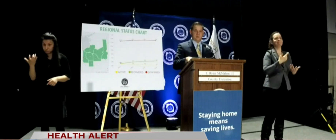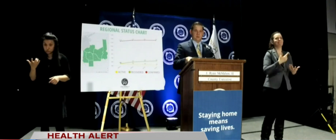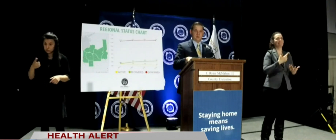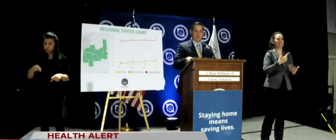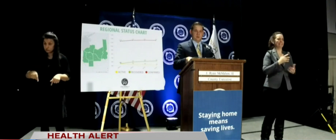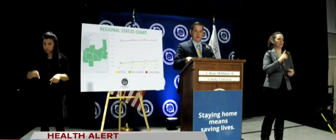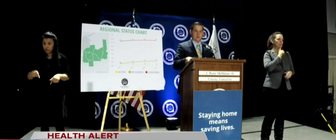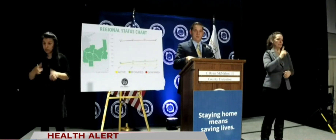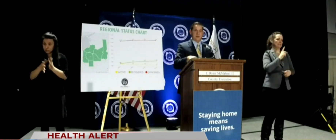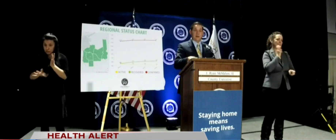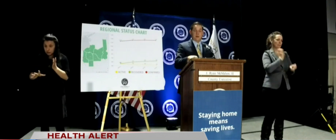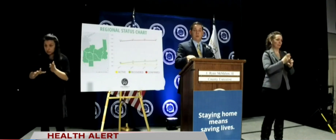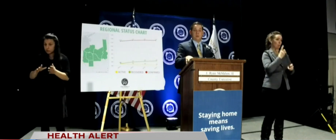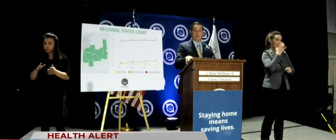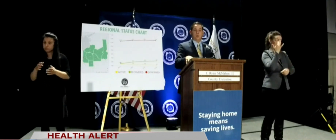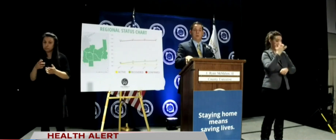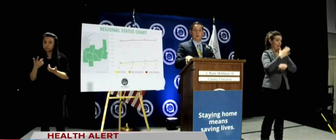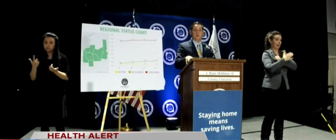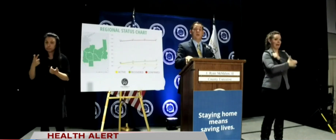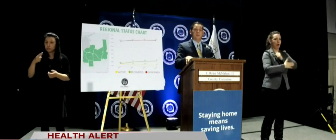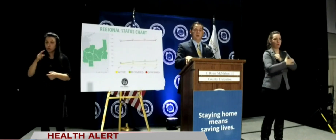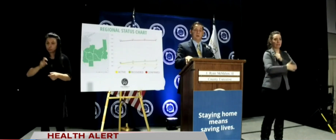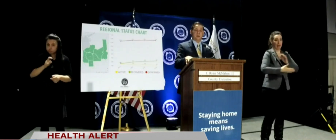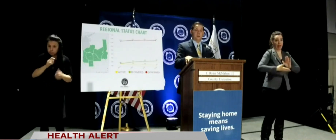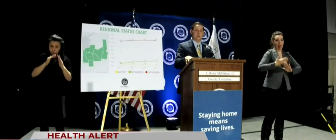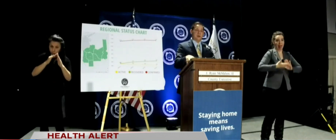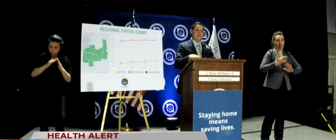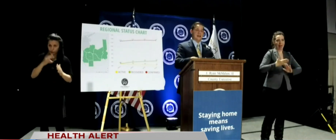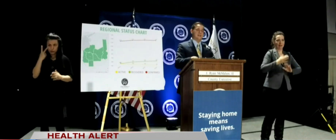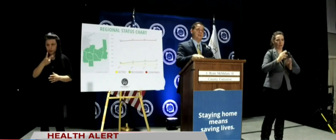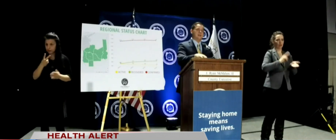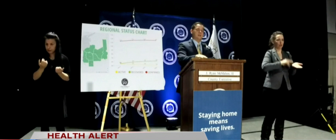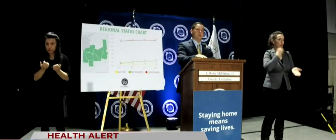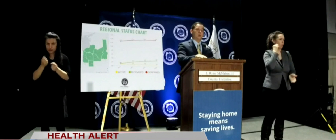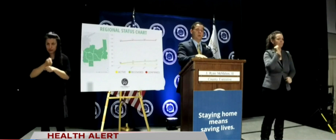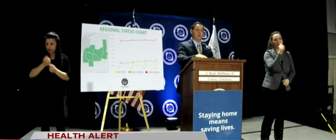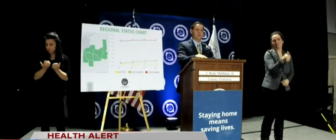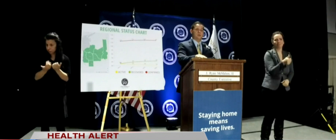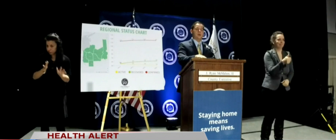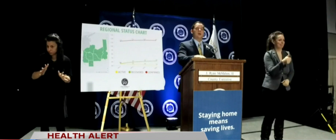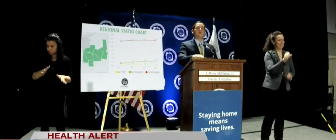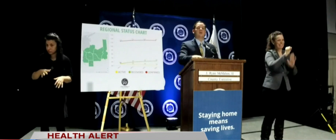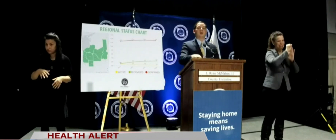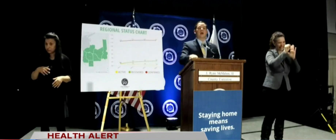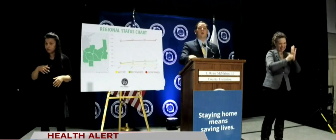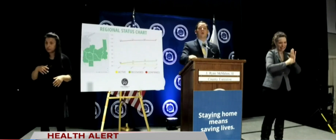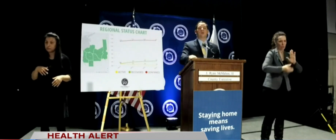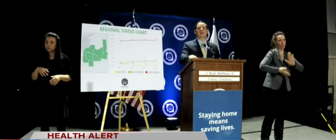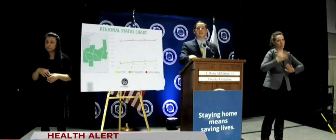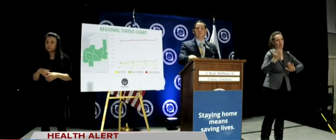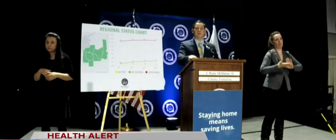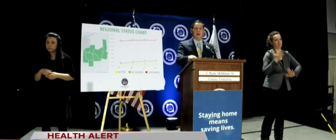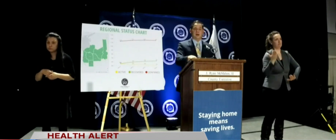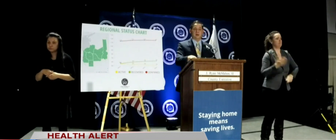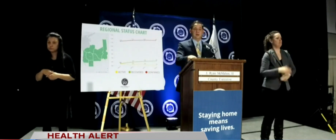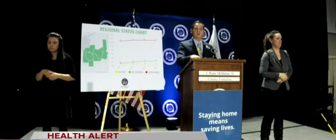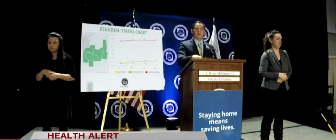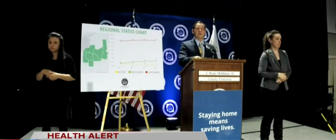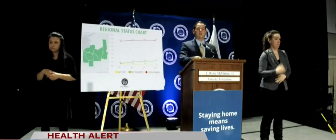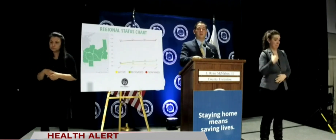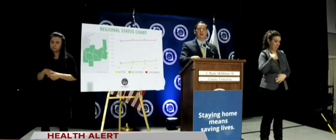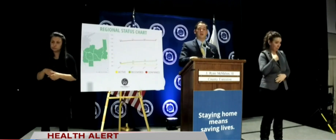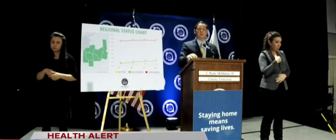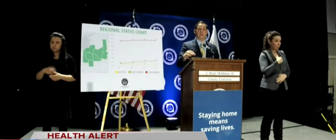plan to help mitigate what this woman and her family are dealing with by testing the employees, figure out who's asymptomatic, because